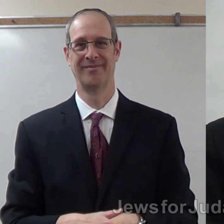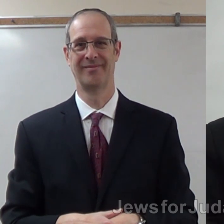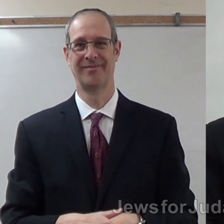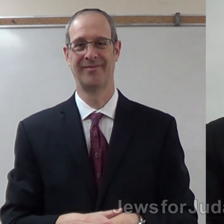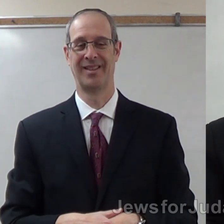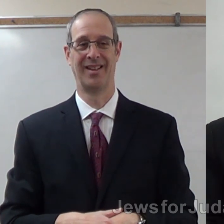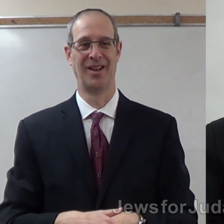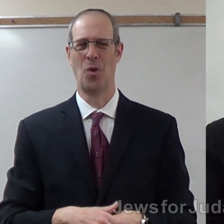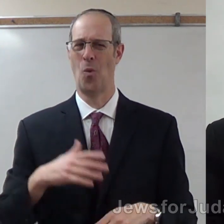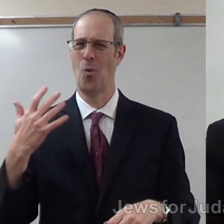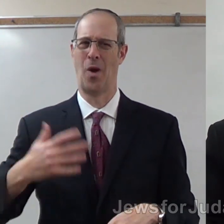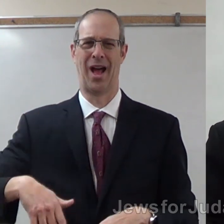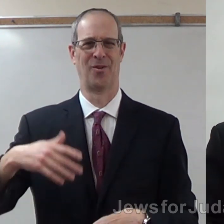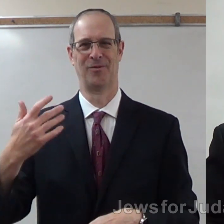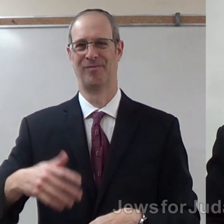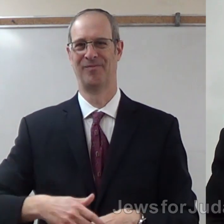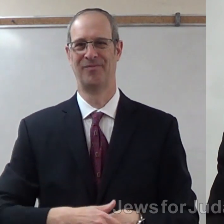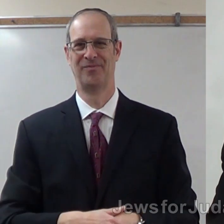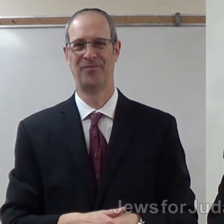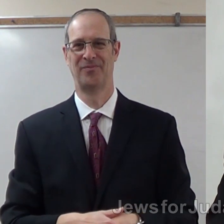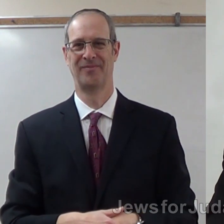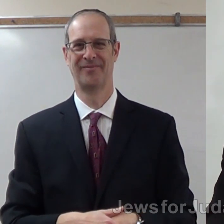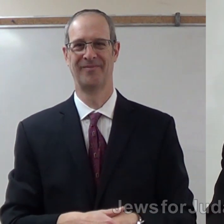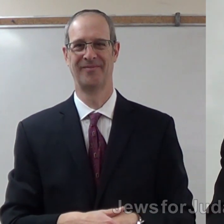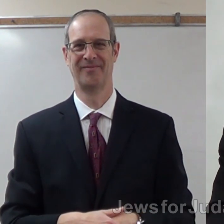That's pretty amazing.